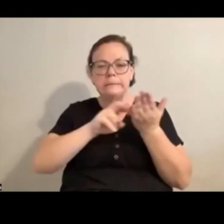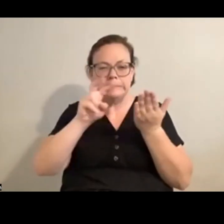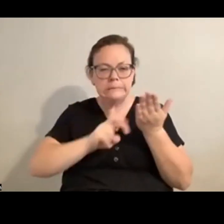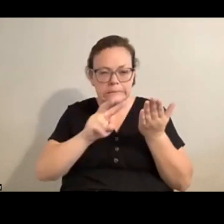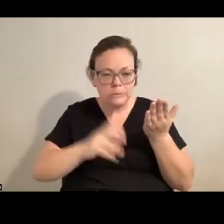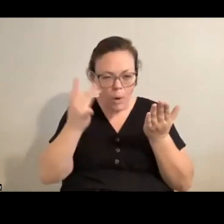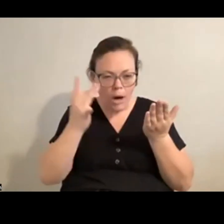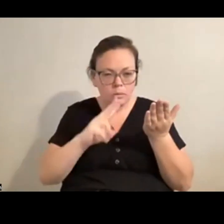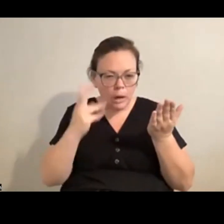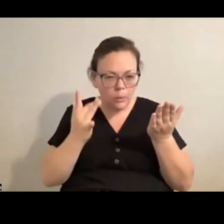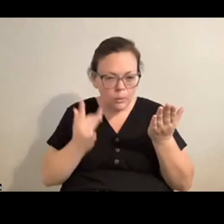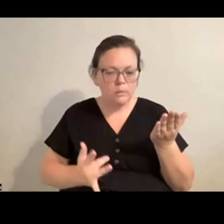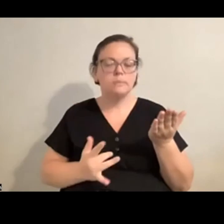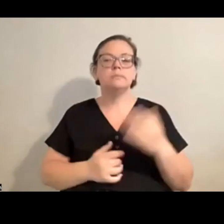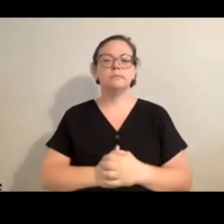And